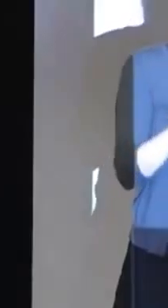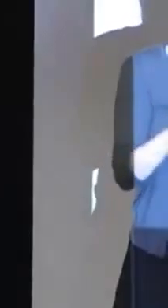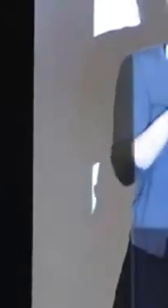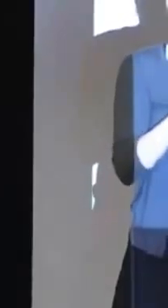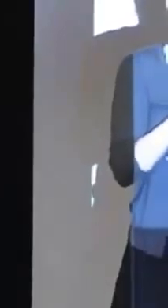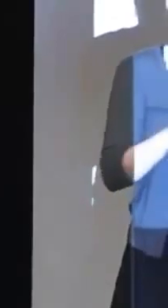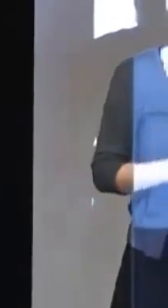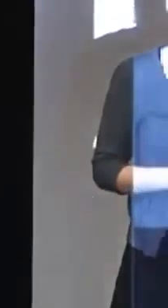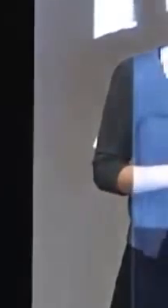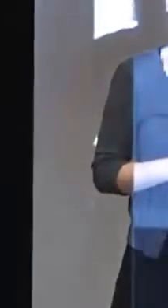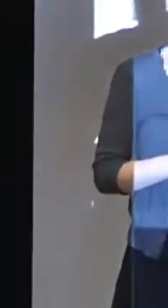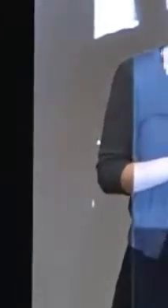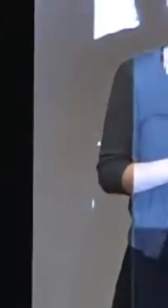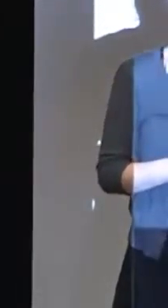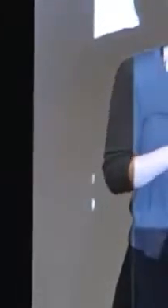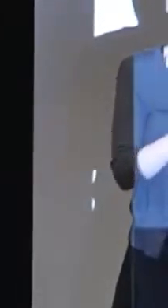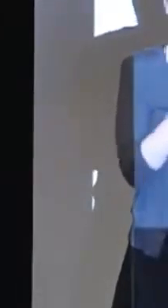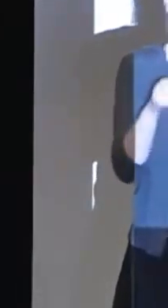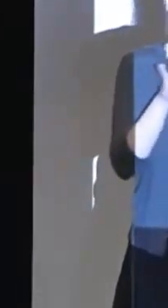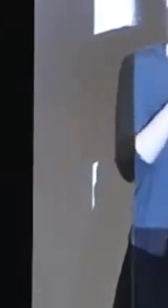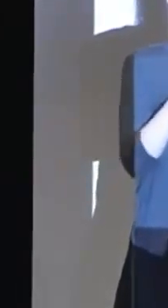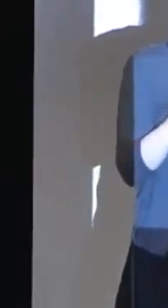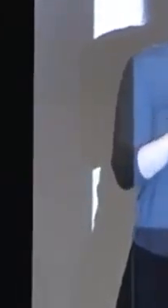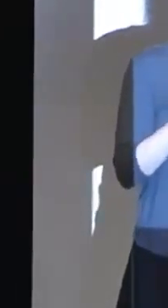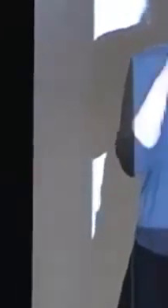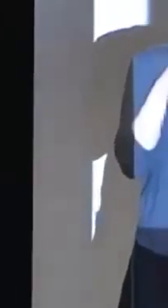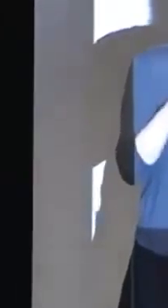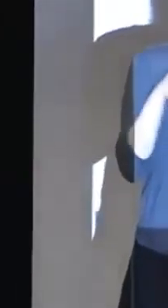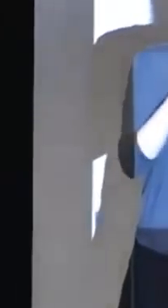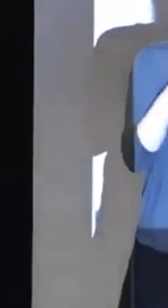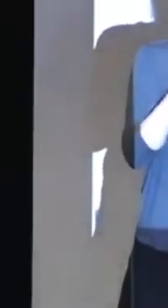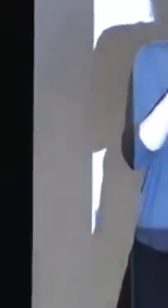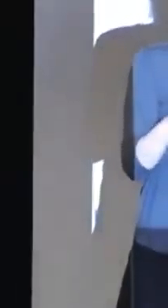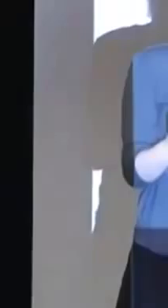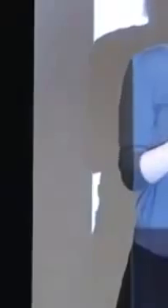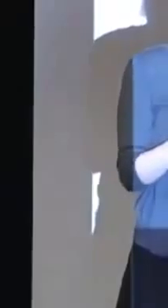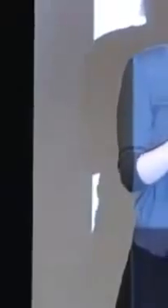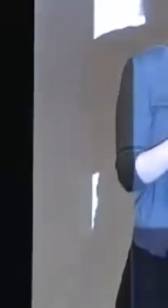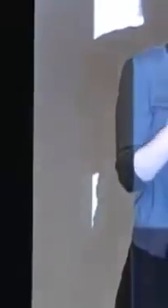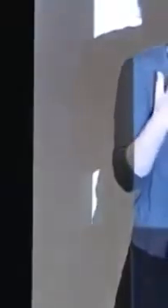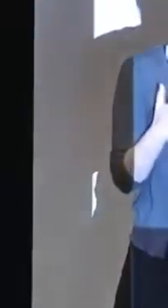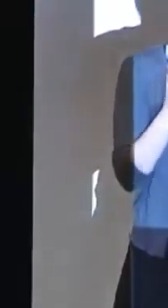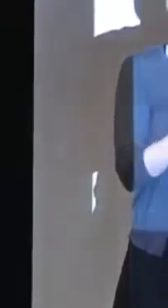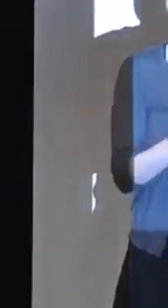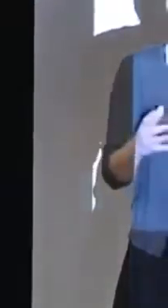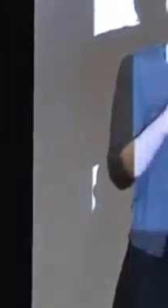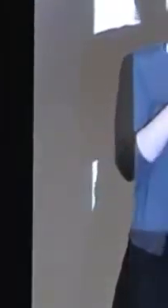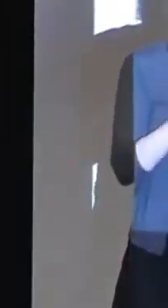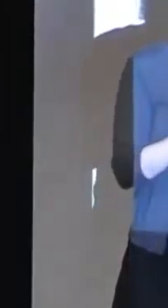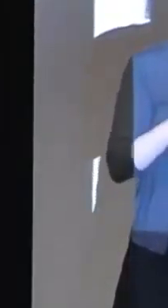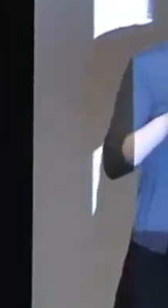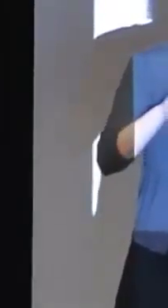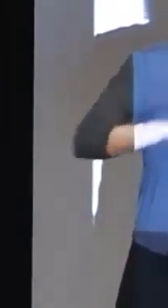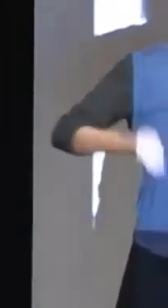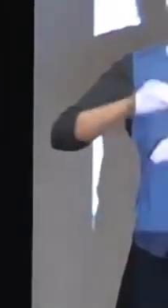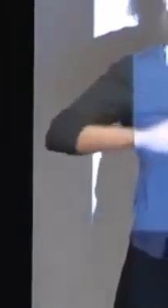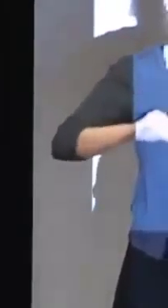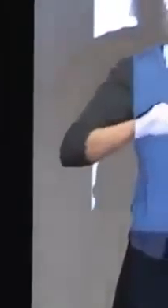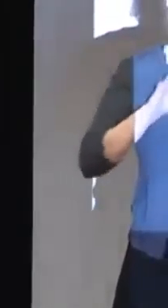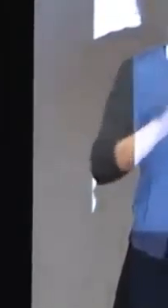priorities. The other key piece about open space technology is I'd like to tell you about the law of mobility, and that